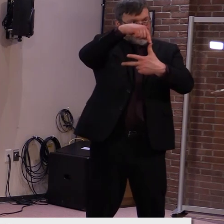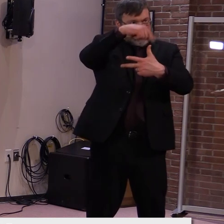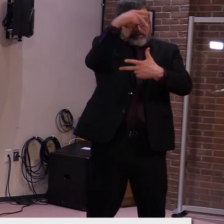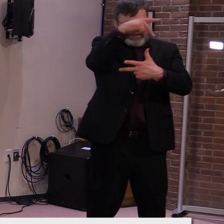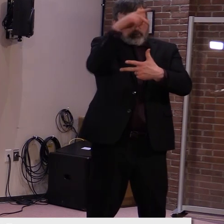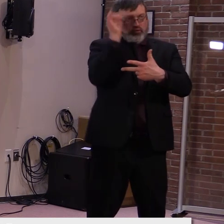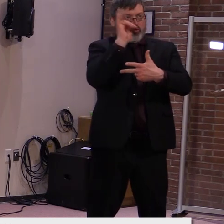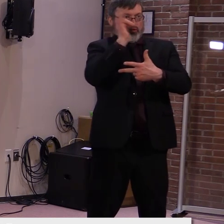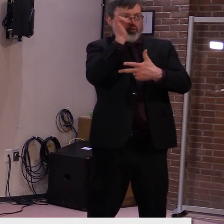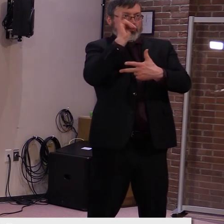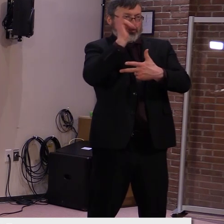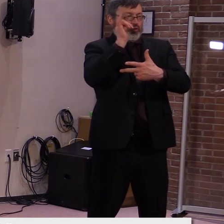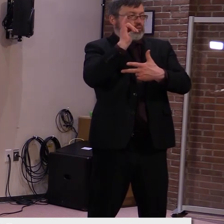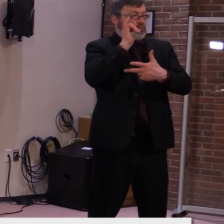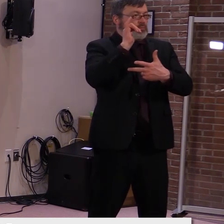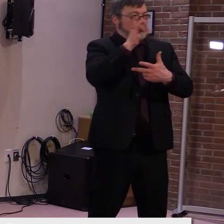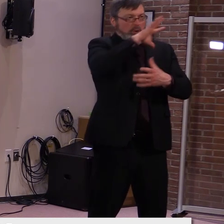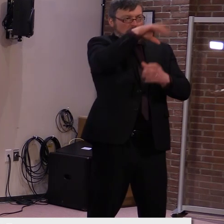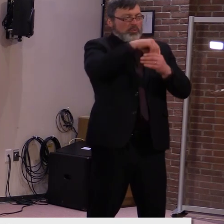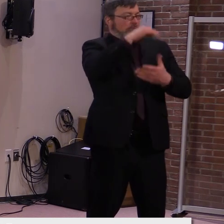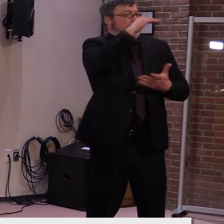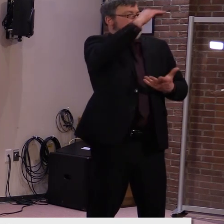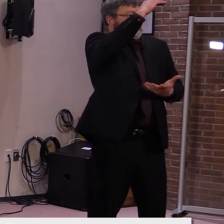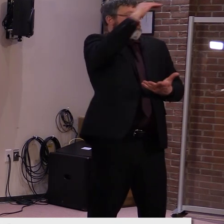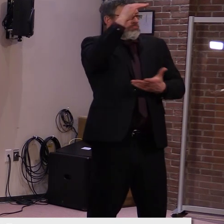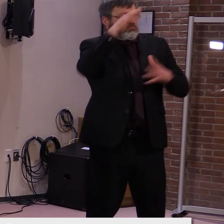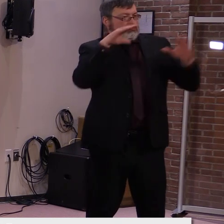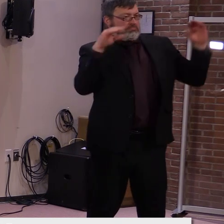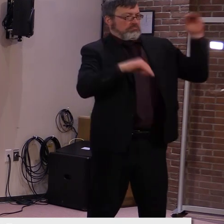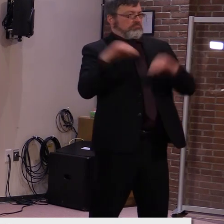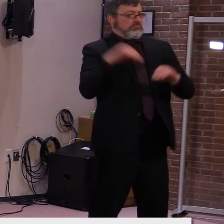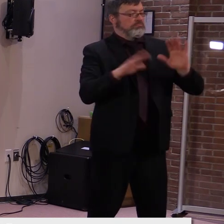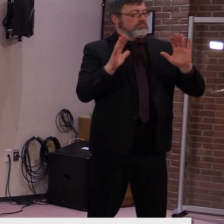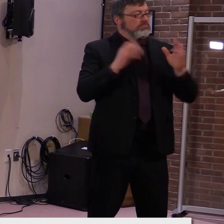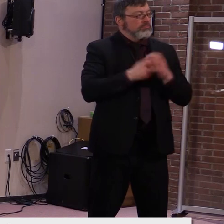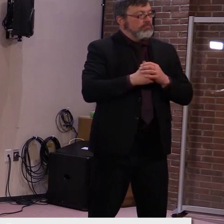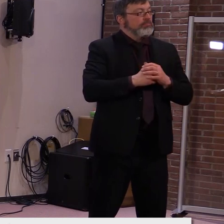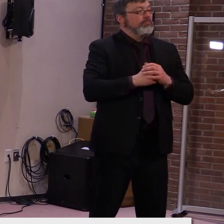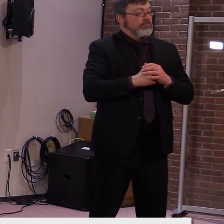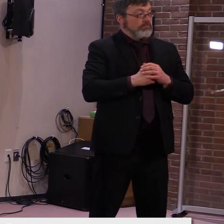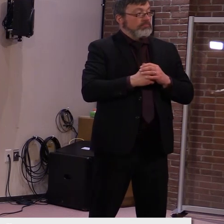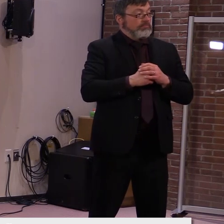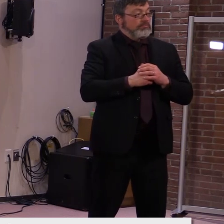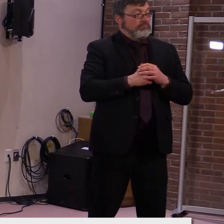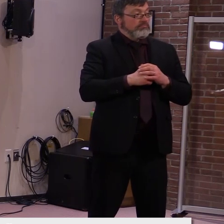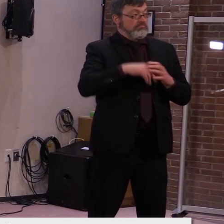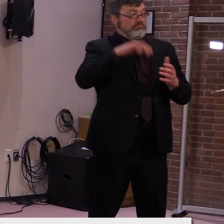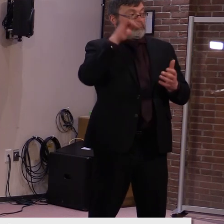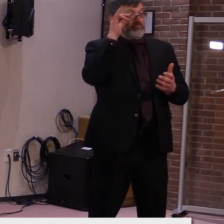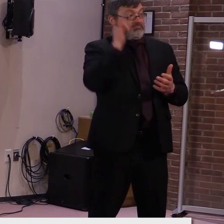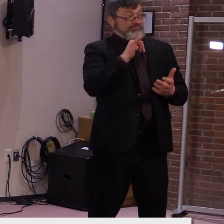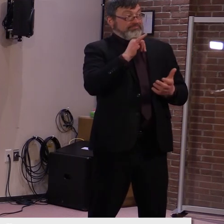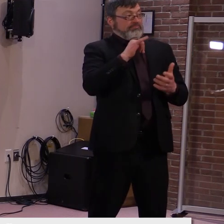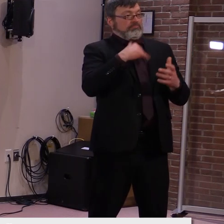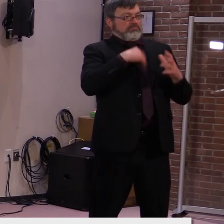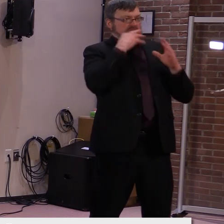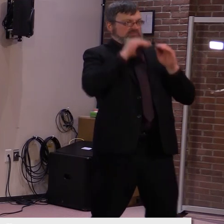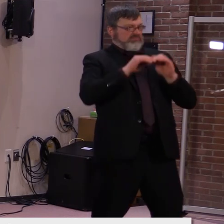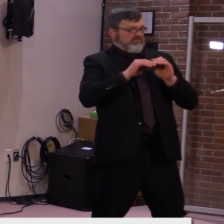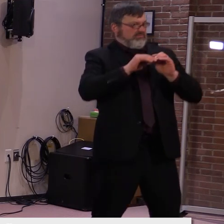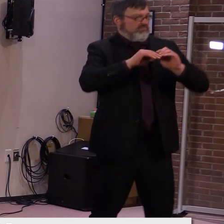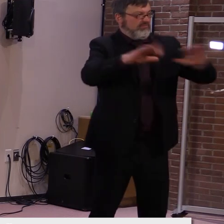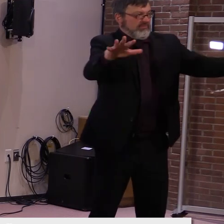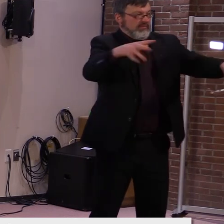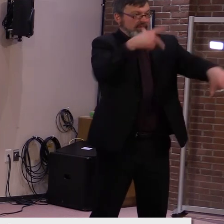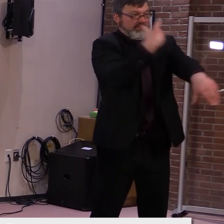partners, and school nurses will be on site at vaccination clinics, school districts, or in smaller schools to